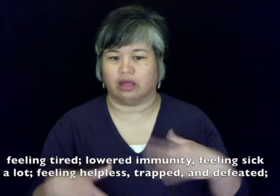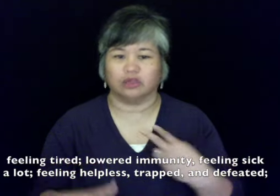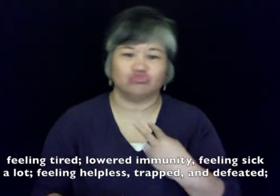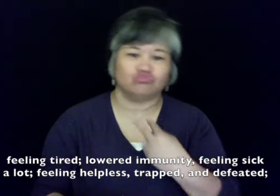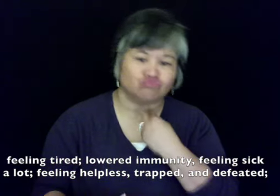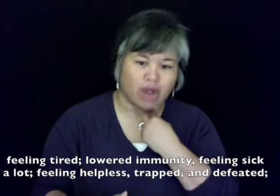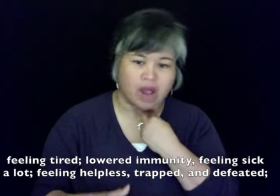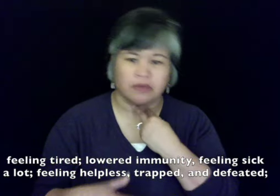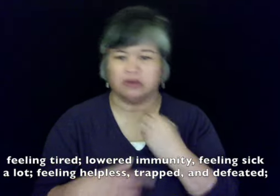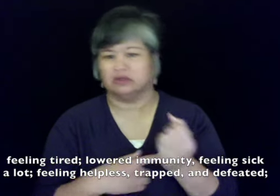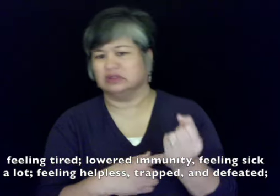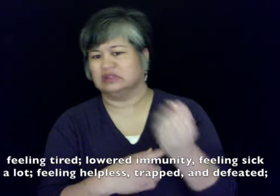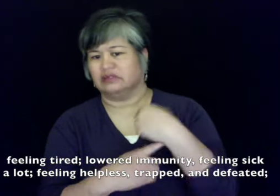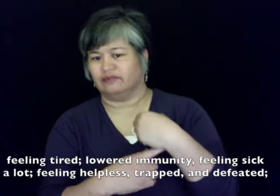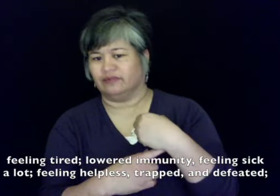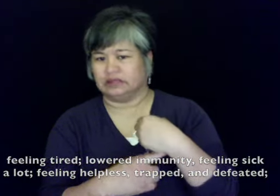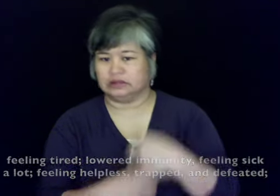and defeated.